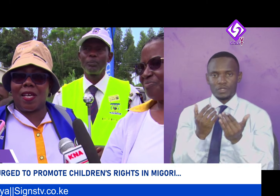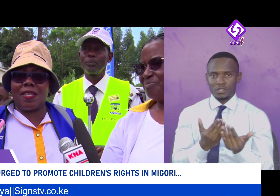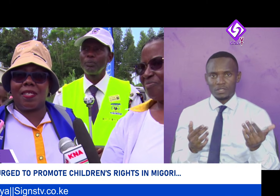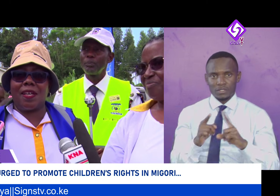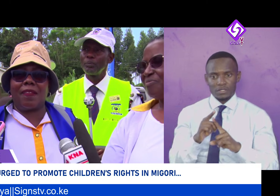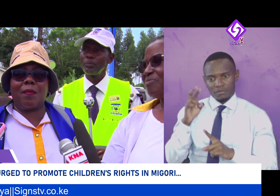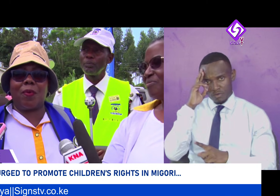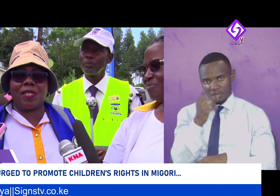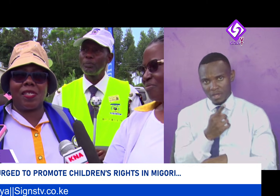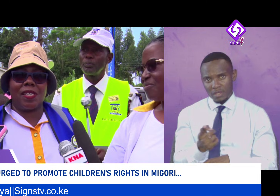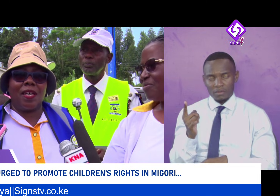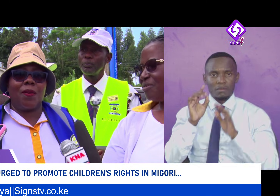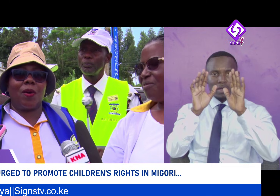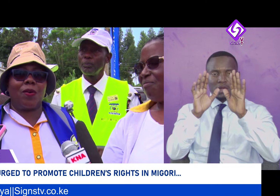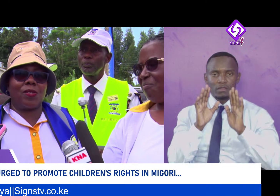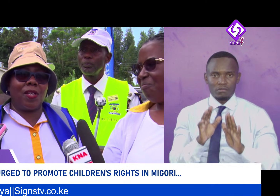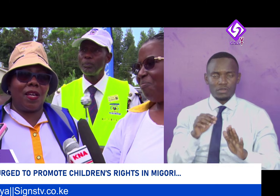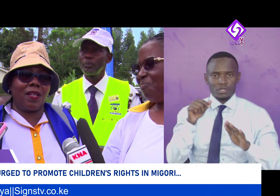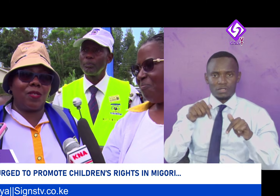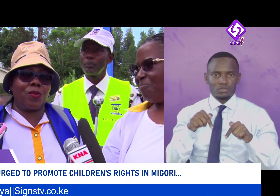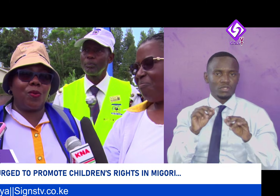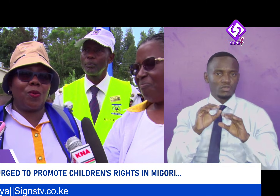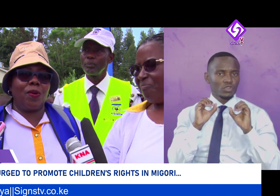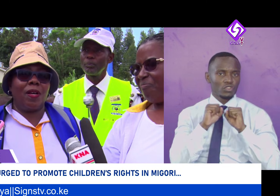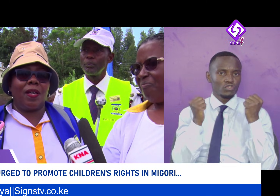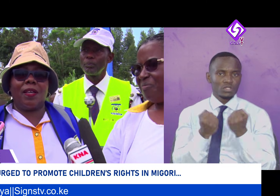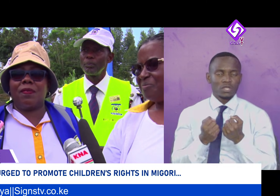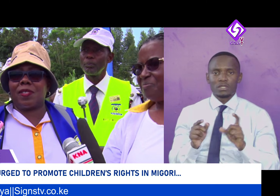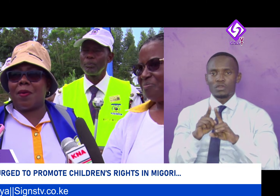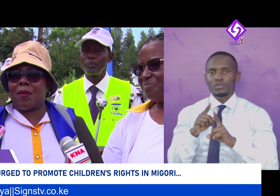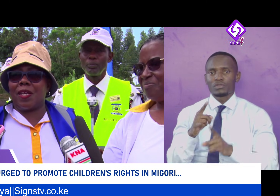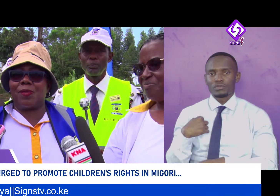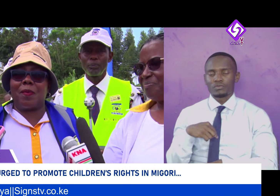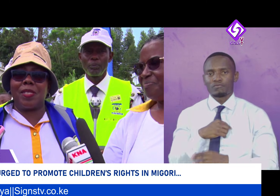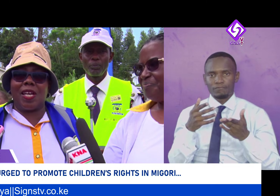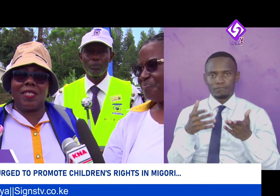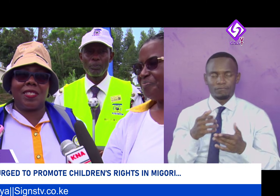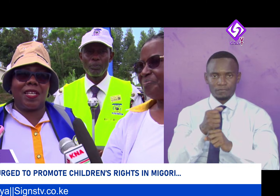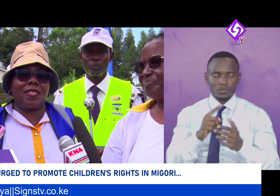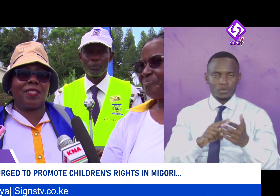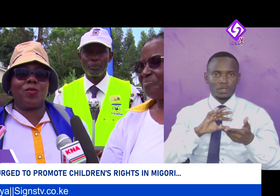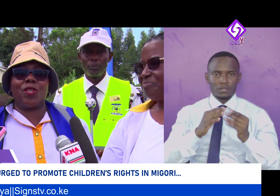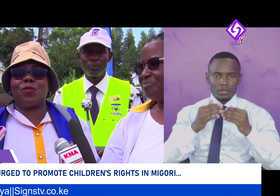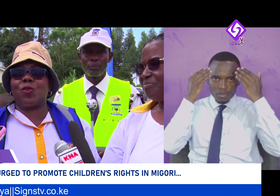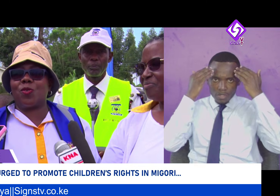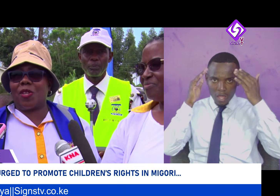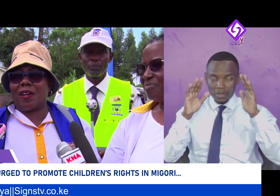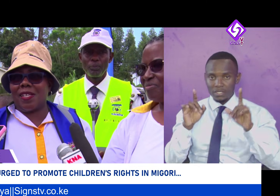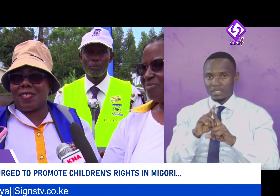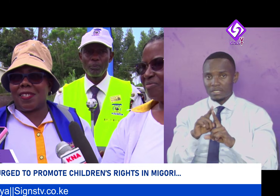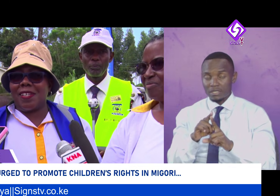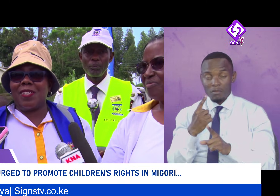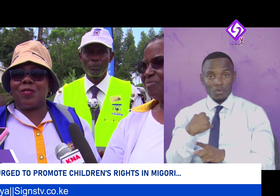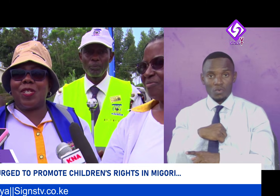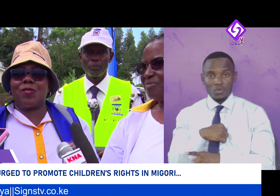this society and they're important. We are also here to give some awareness. We have been challenged that children do not know their